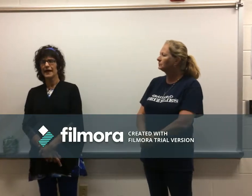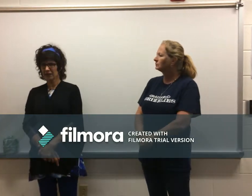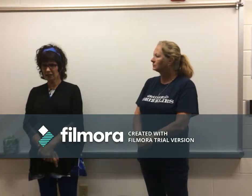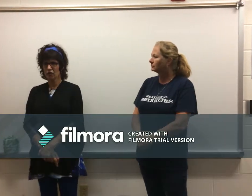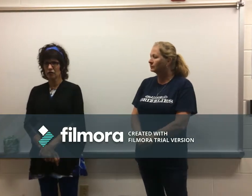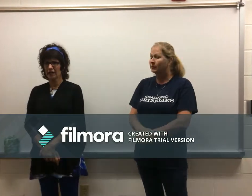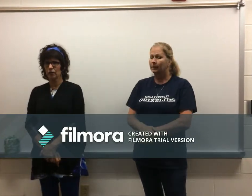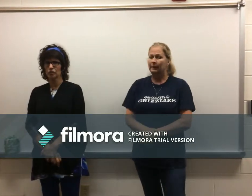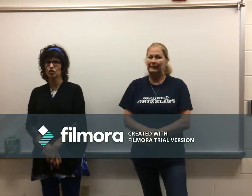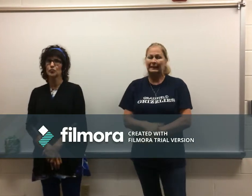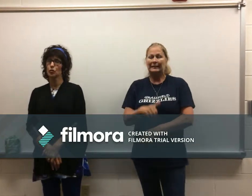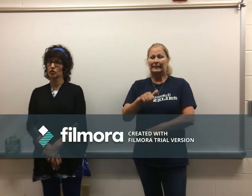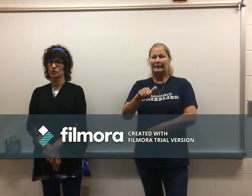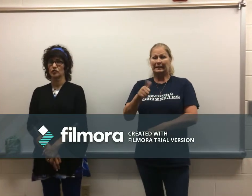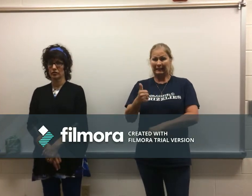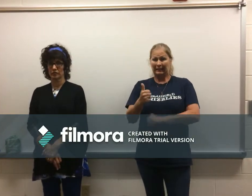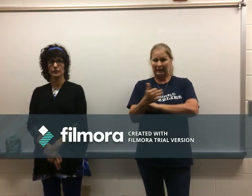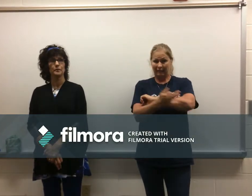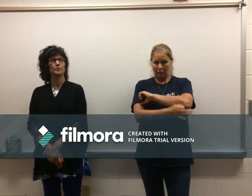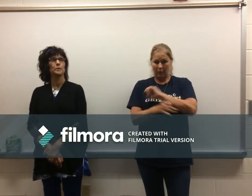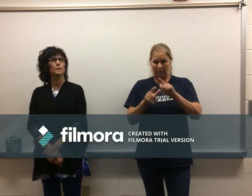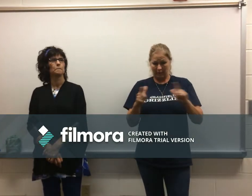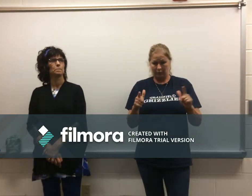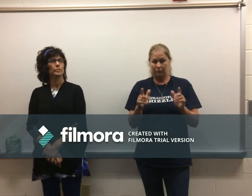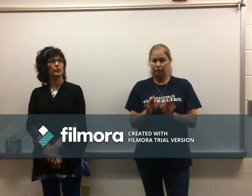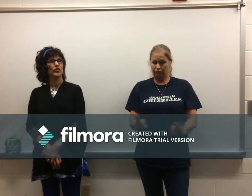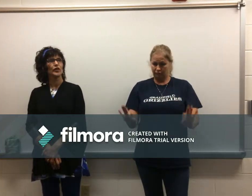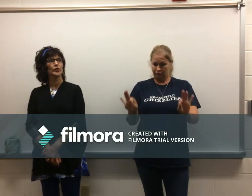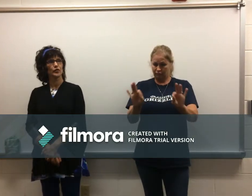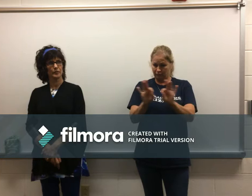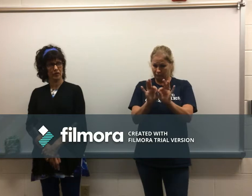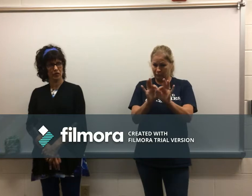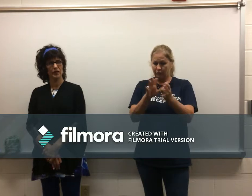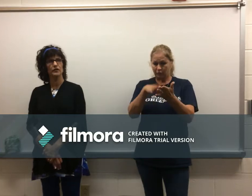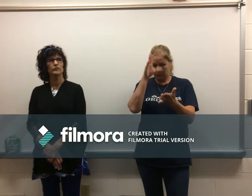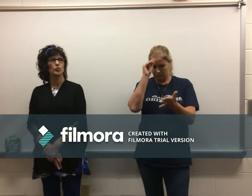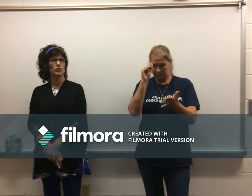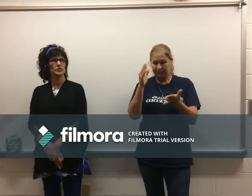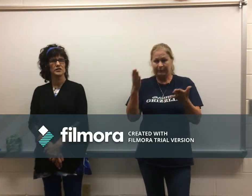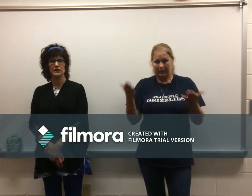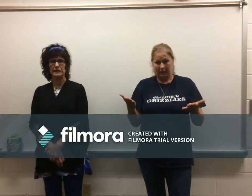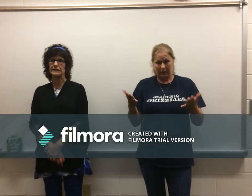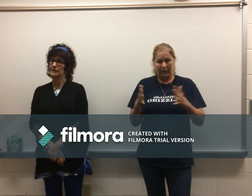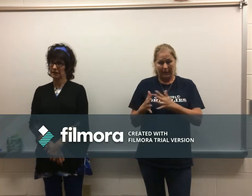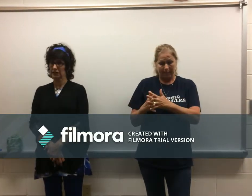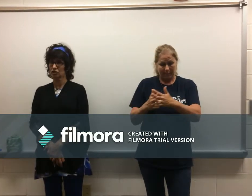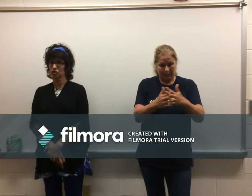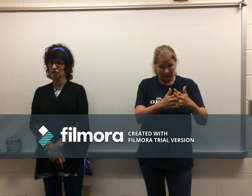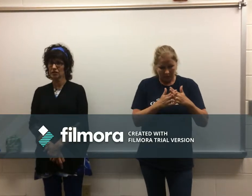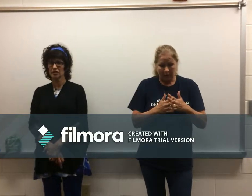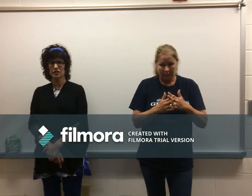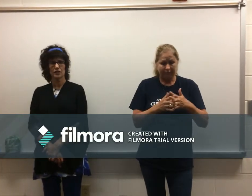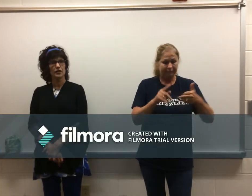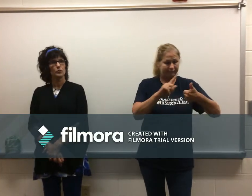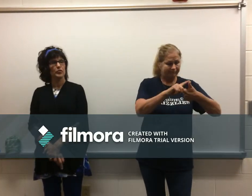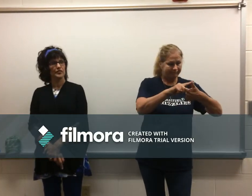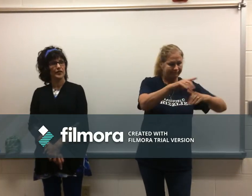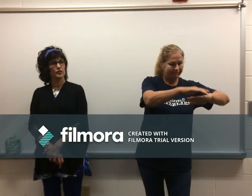Any foreign language is important to learn. Here in America, of course, is English, but there